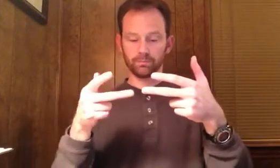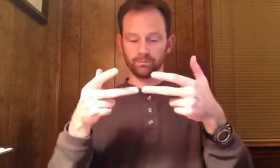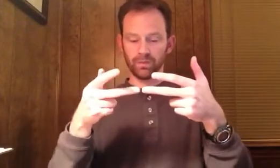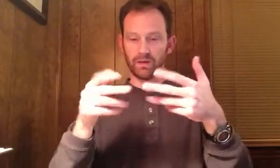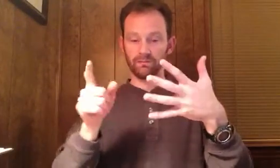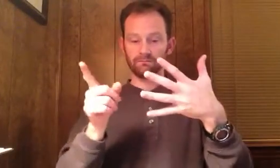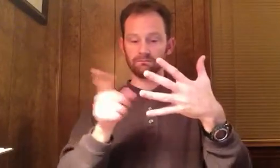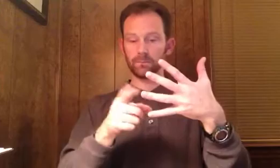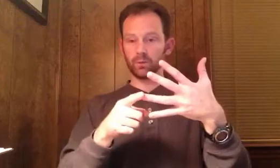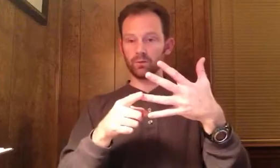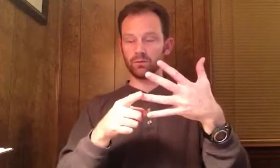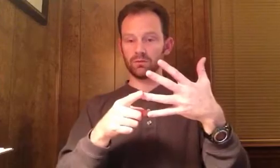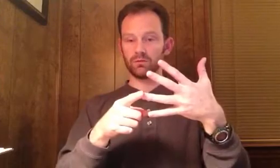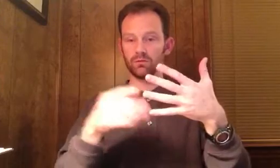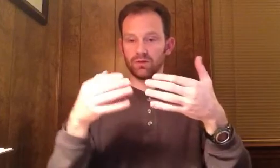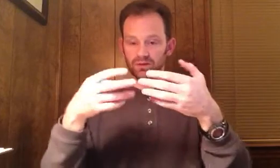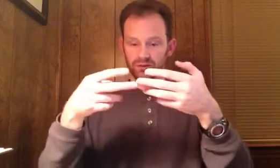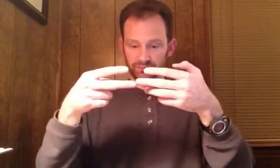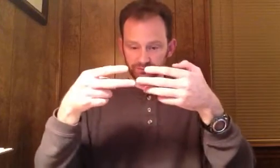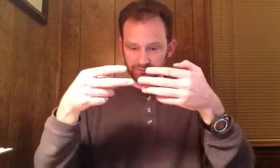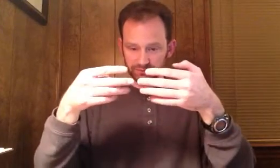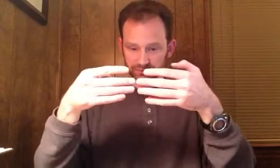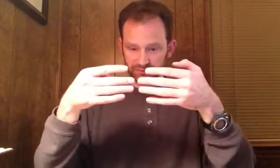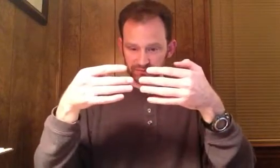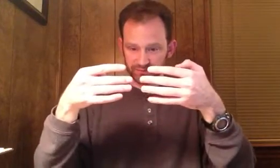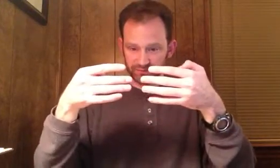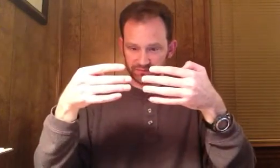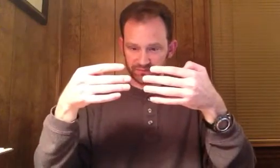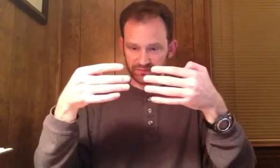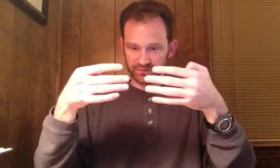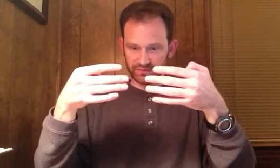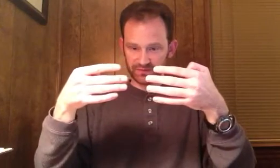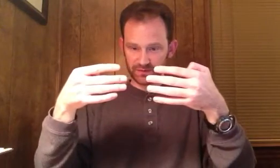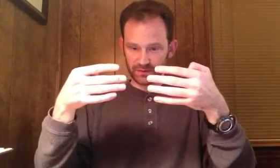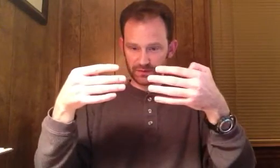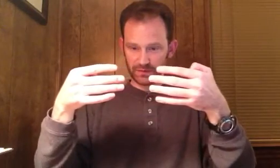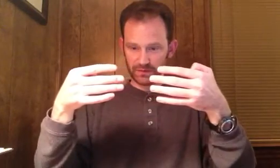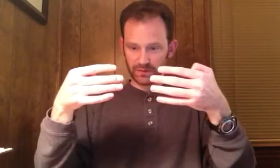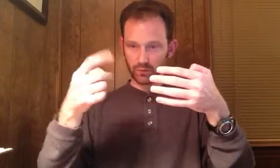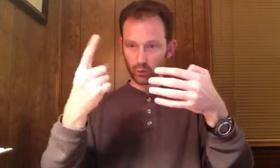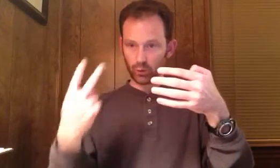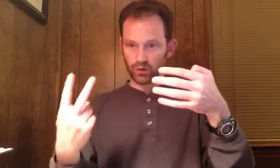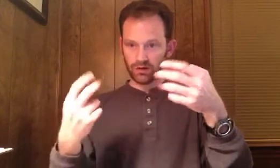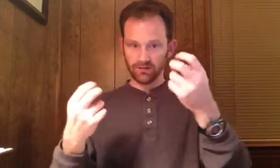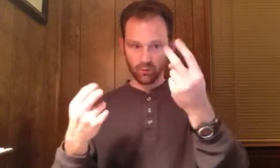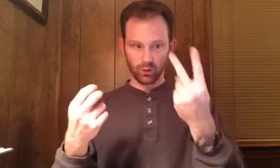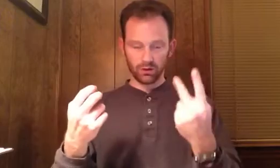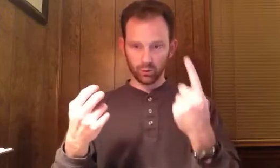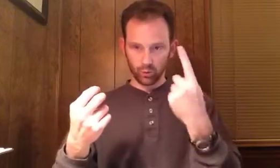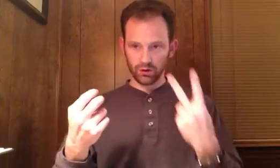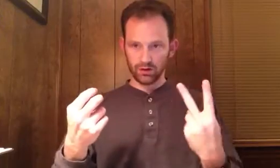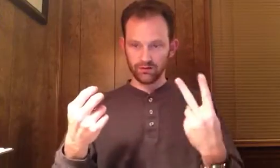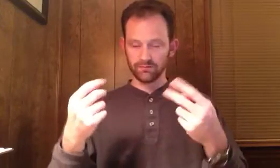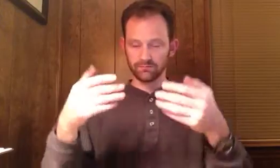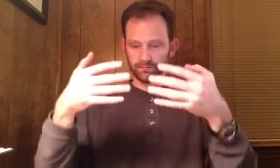The separation actually starts to begin in this phase. Half of the chromosomes are pulled to one side of the cell and half go to the